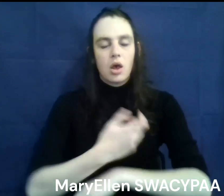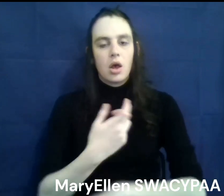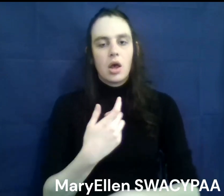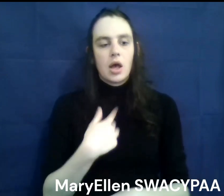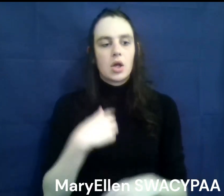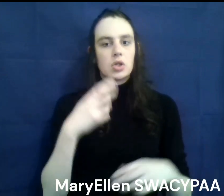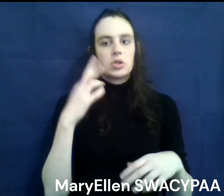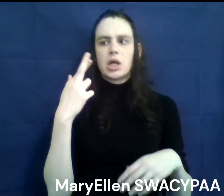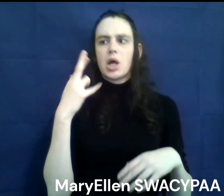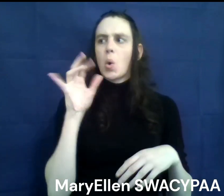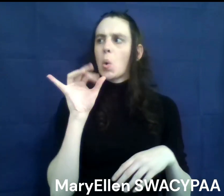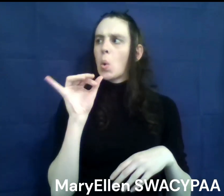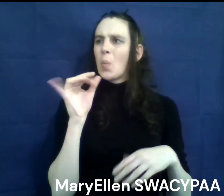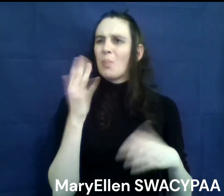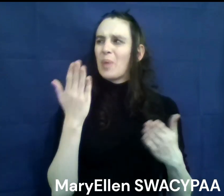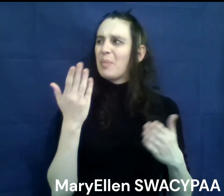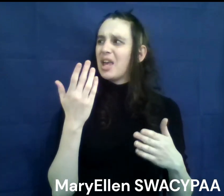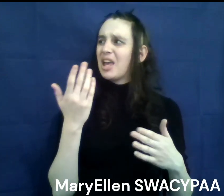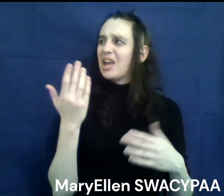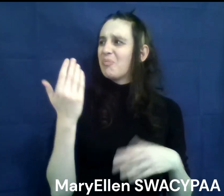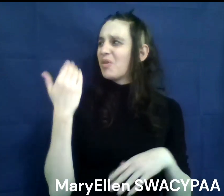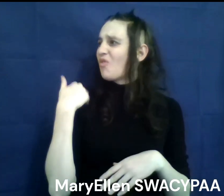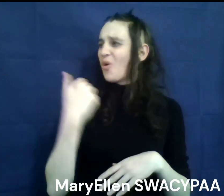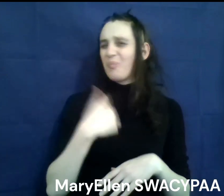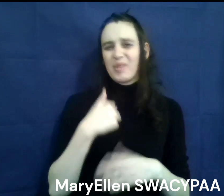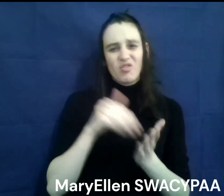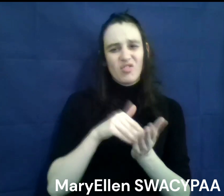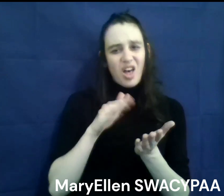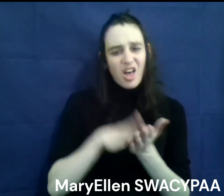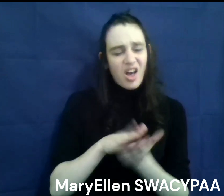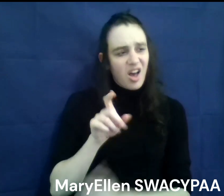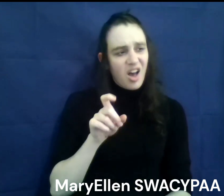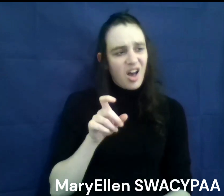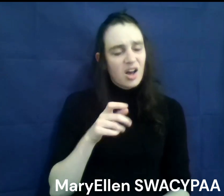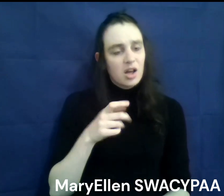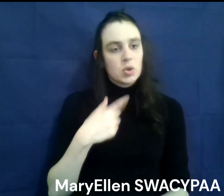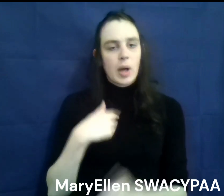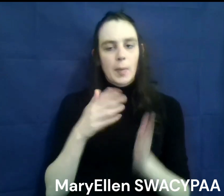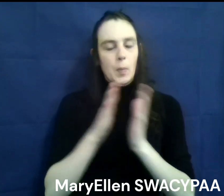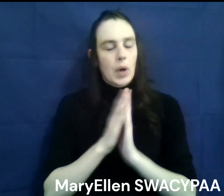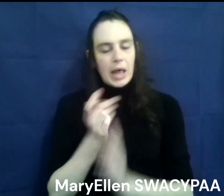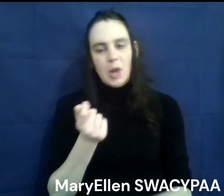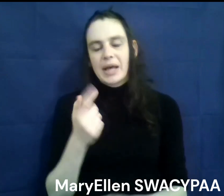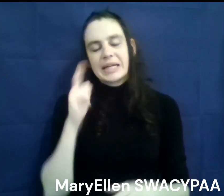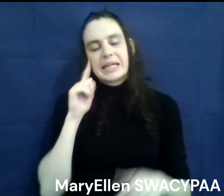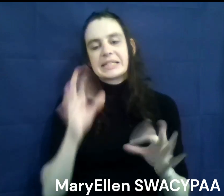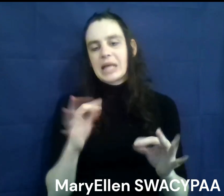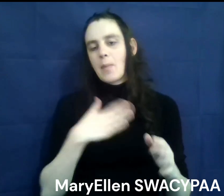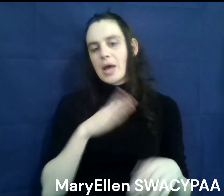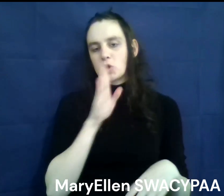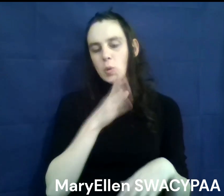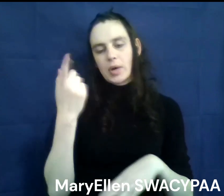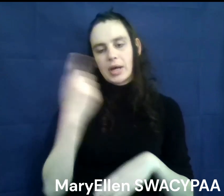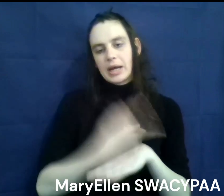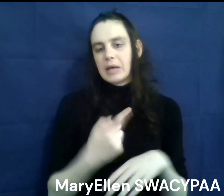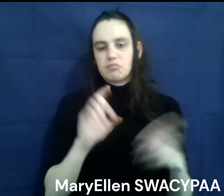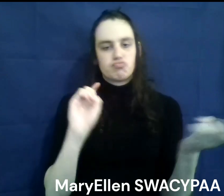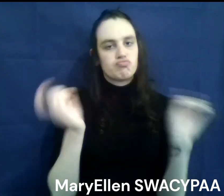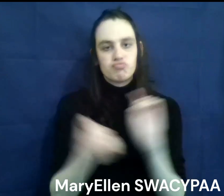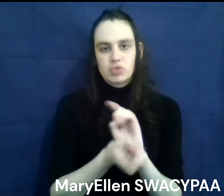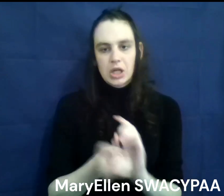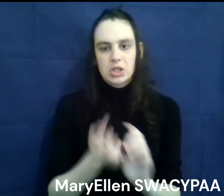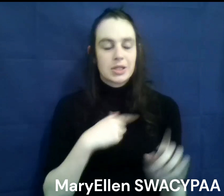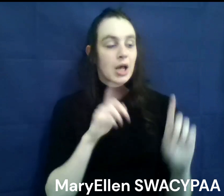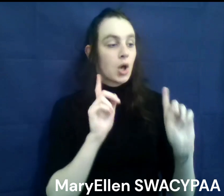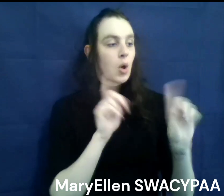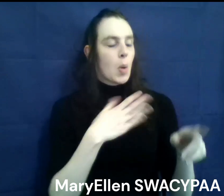I might have relapsed that day. And so I prayed on it a little and decided to change my sobriety date. And when I went to my sponsor thinking I was